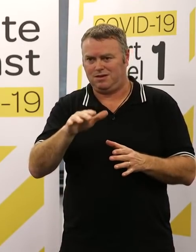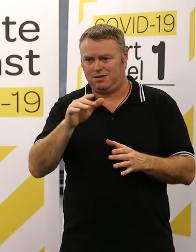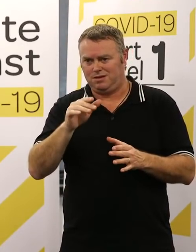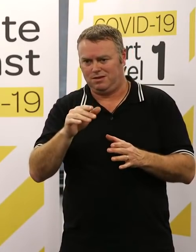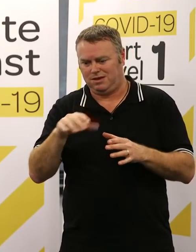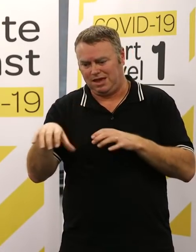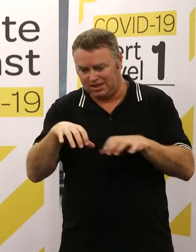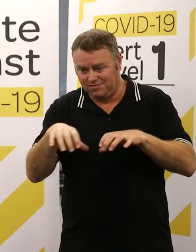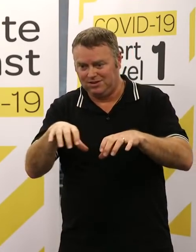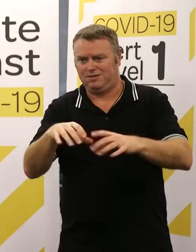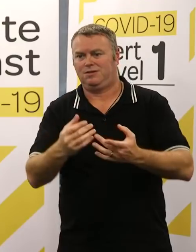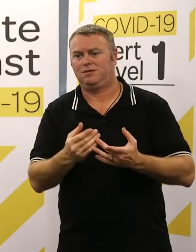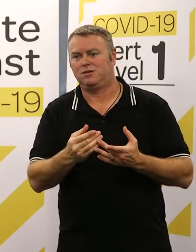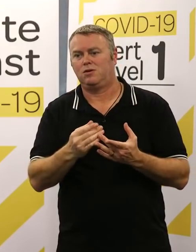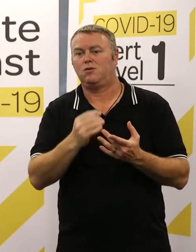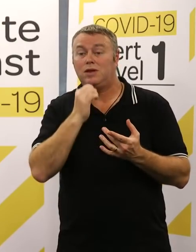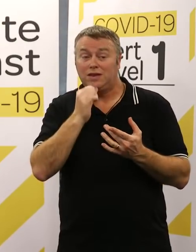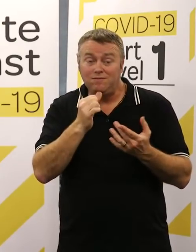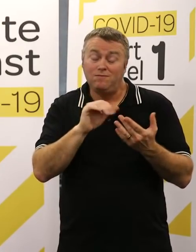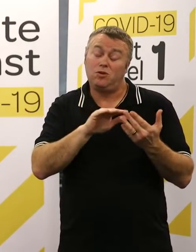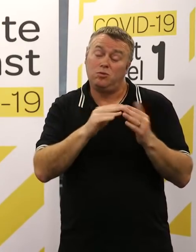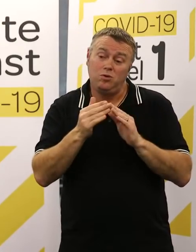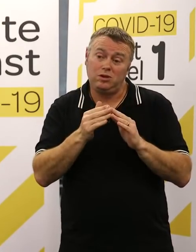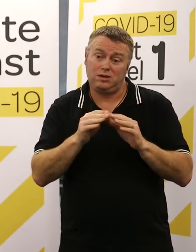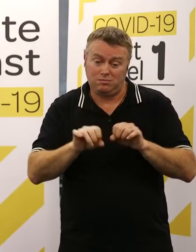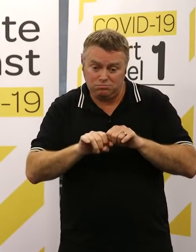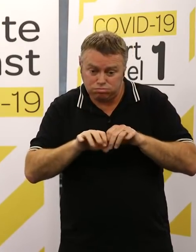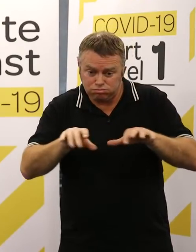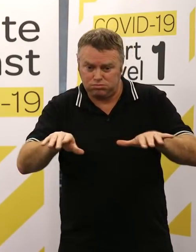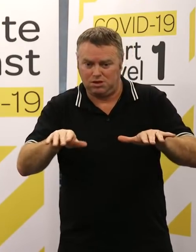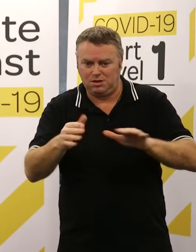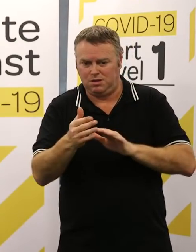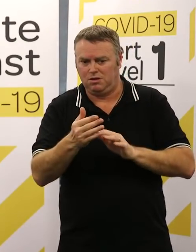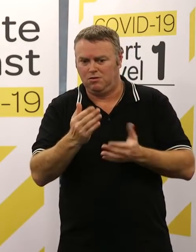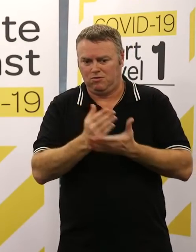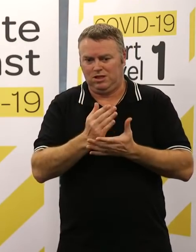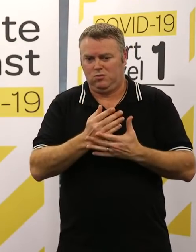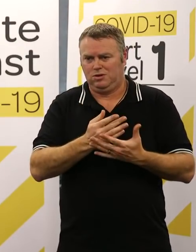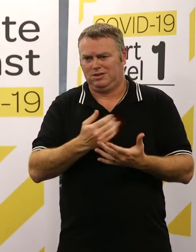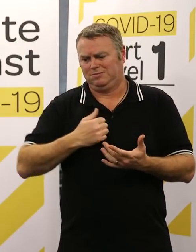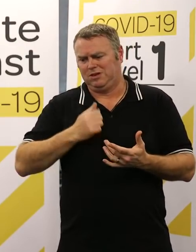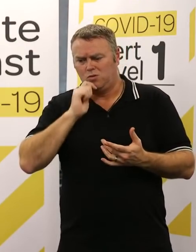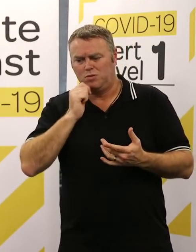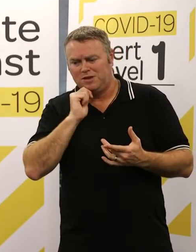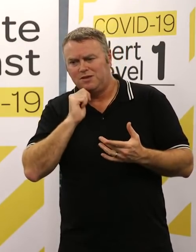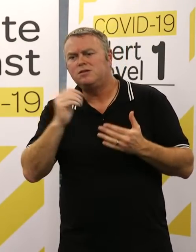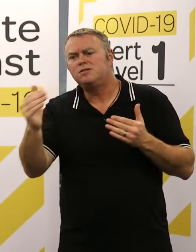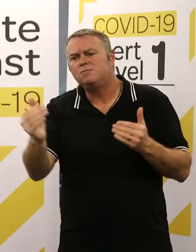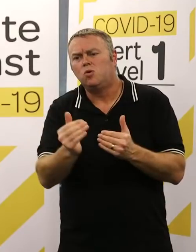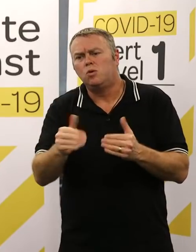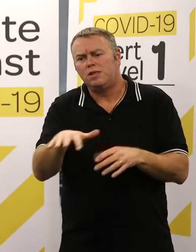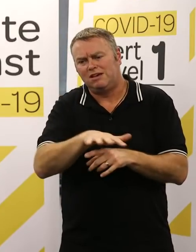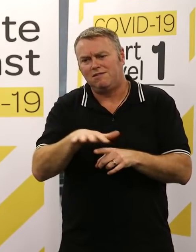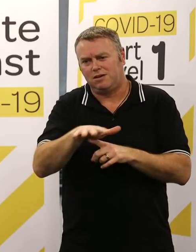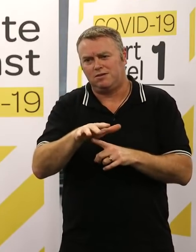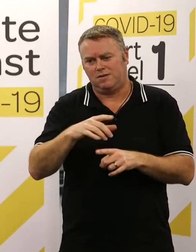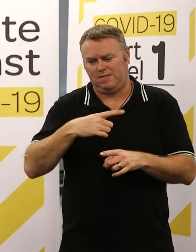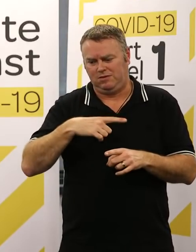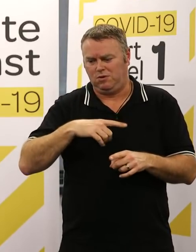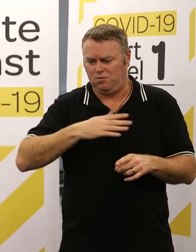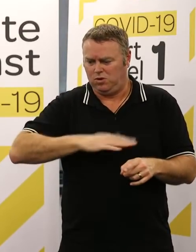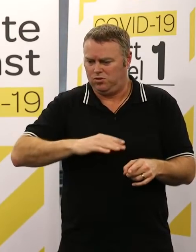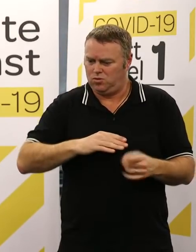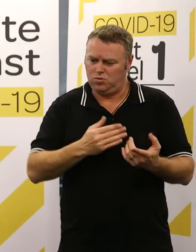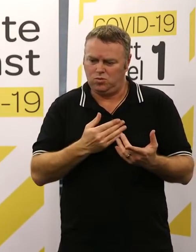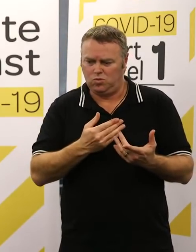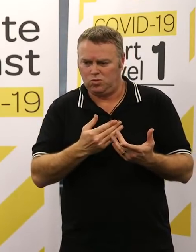would be localised in one or maybe a small number of regions, and that's where we would want to bring our testing capacity really to bear. You know, if